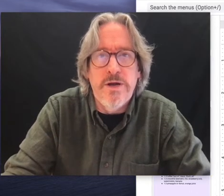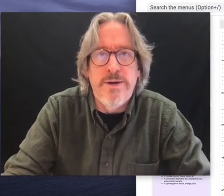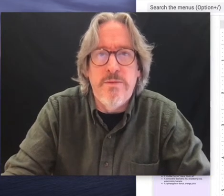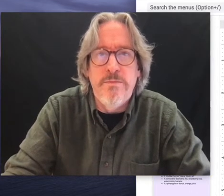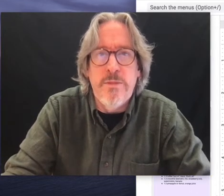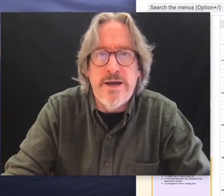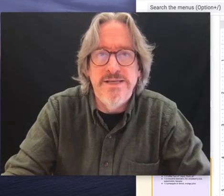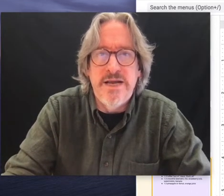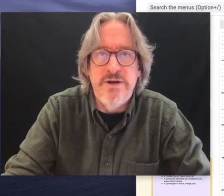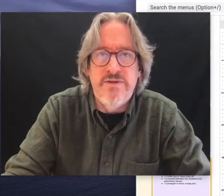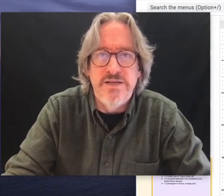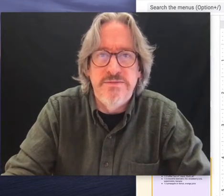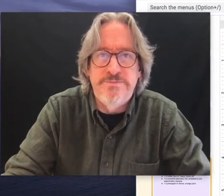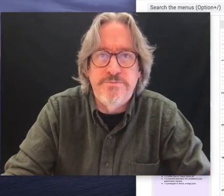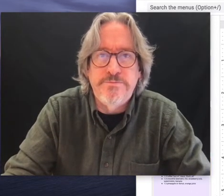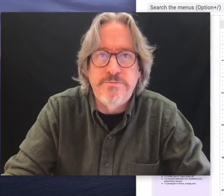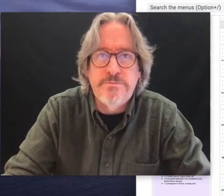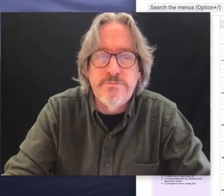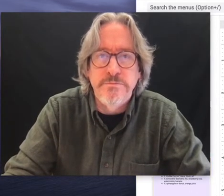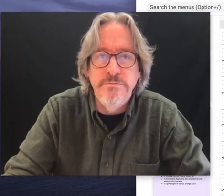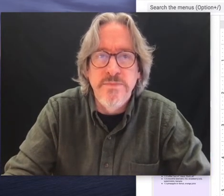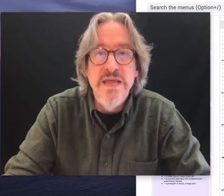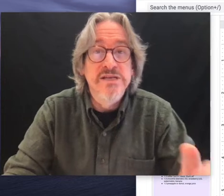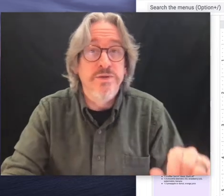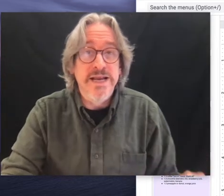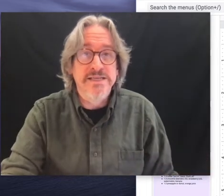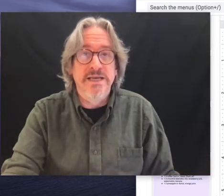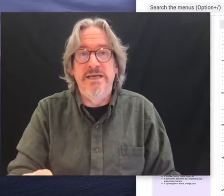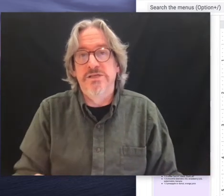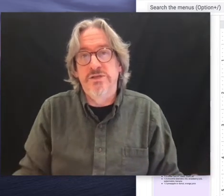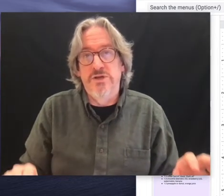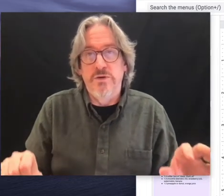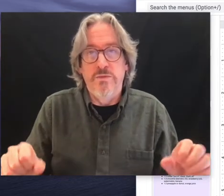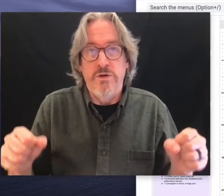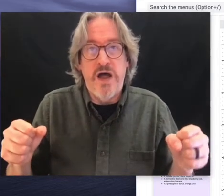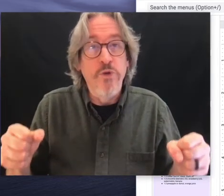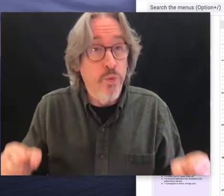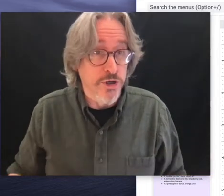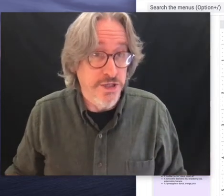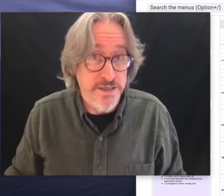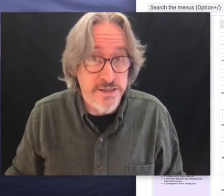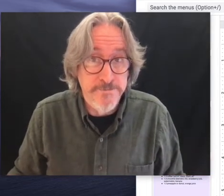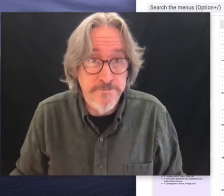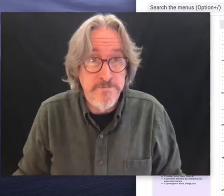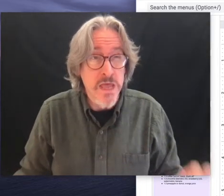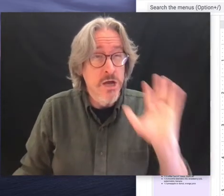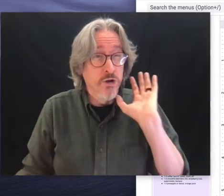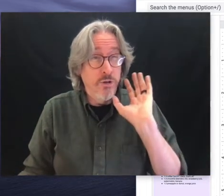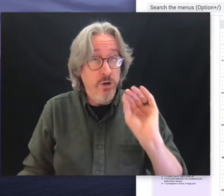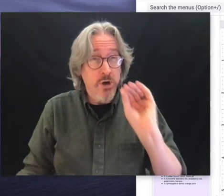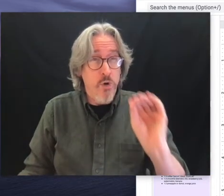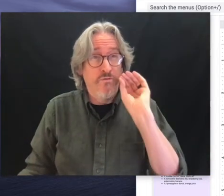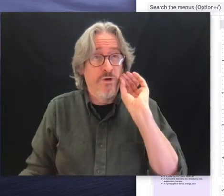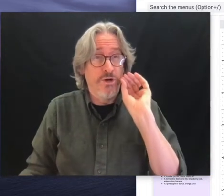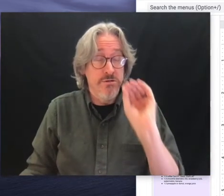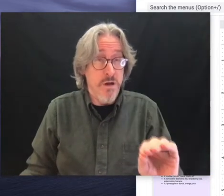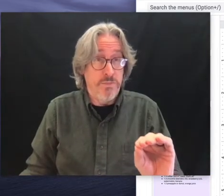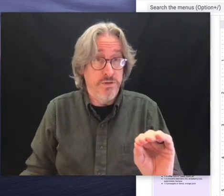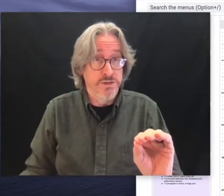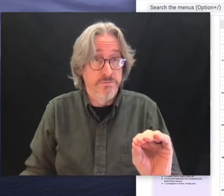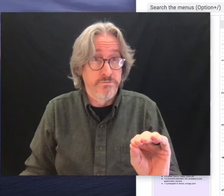Oh, here we go. Okay, assignment device. So the next thing is on the worksheets, look over